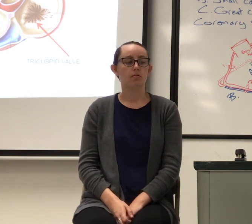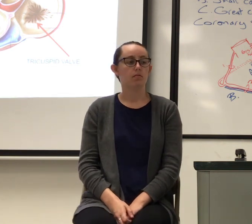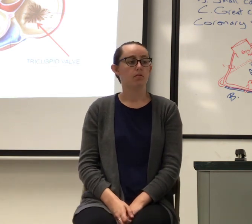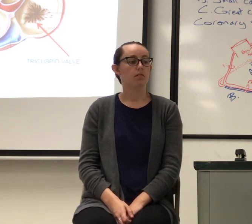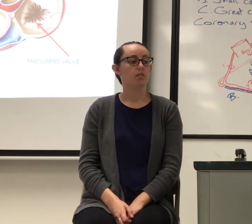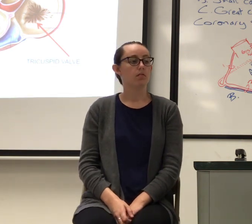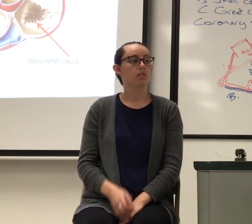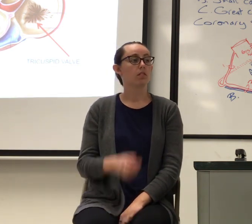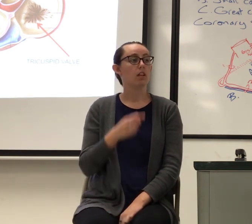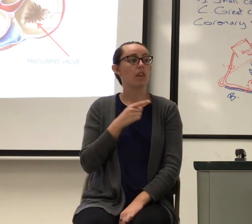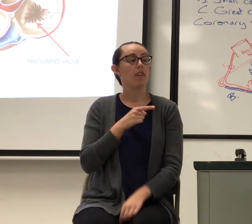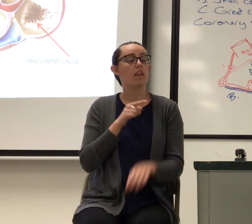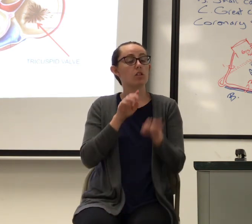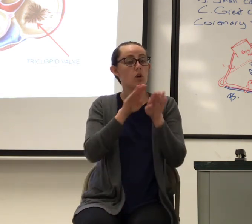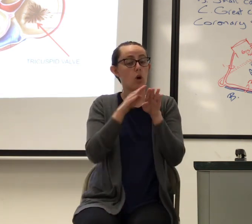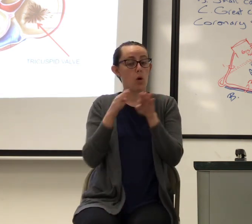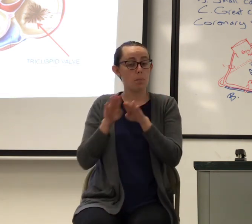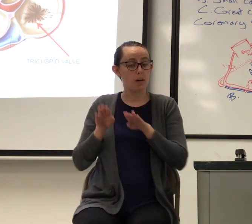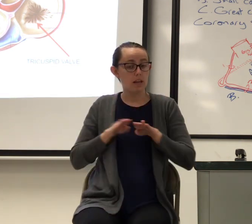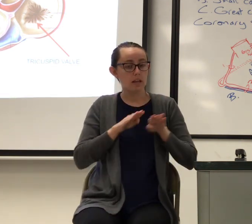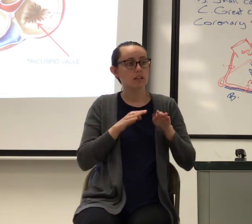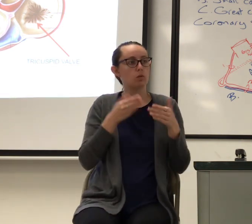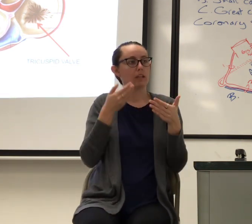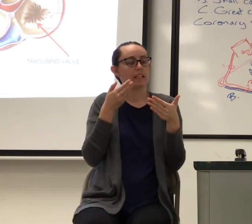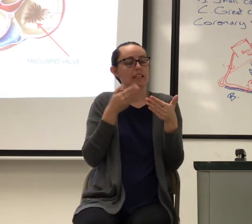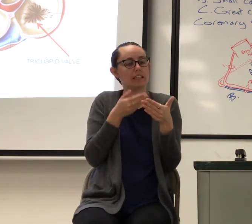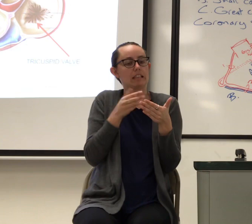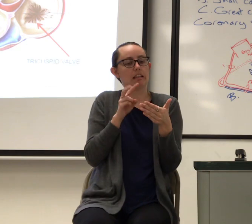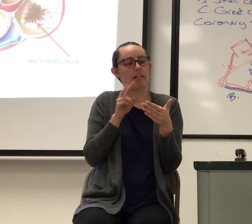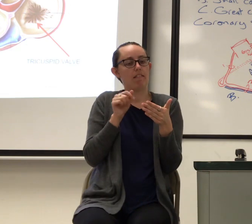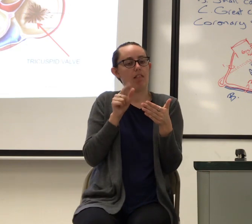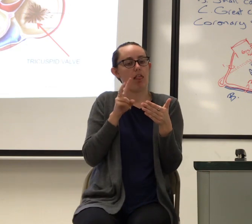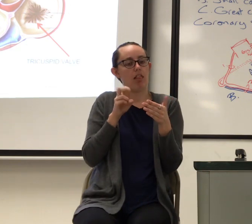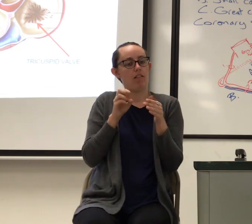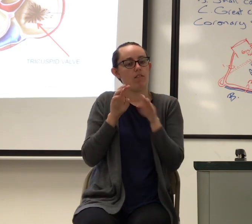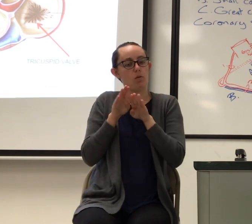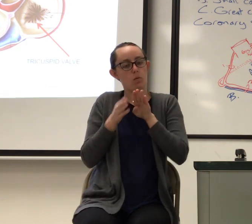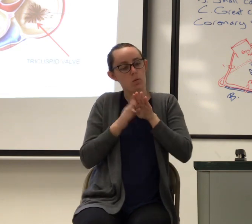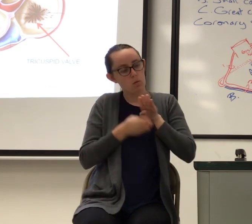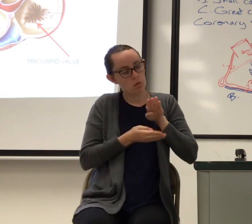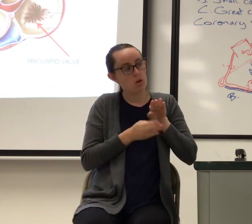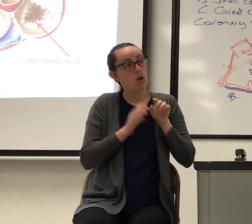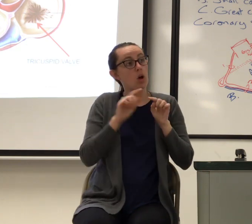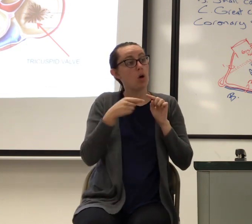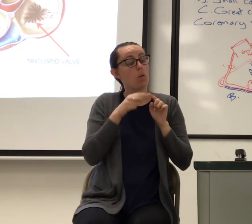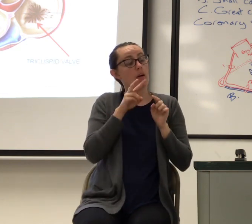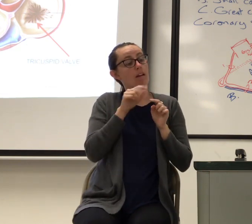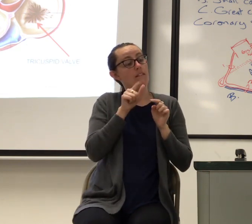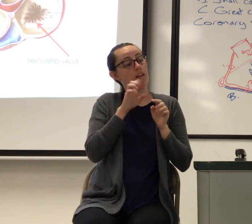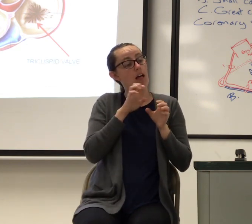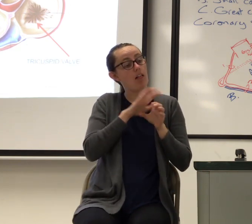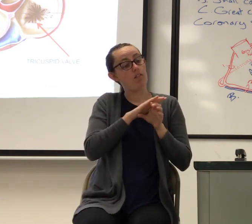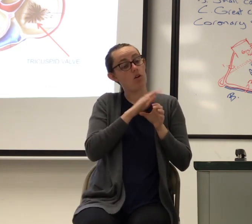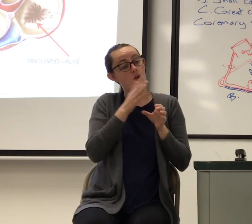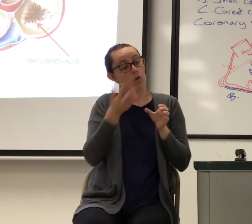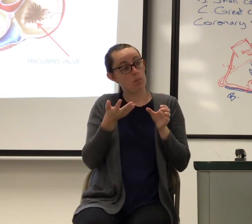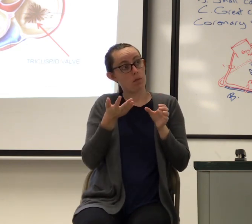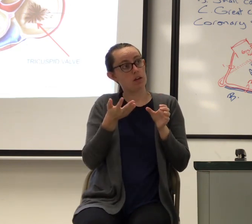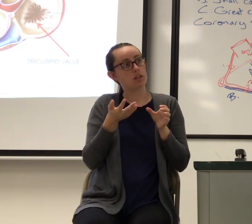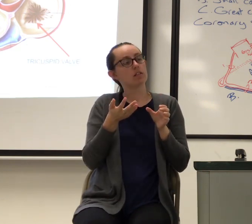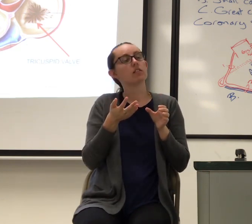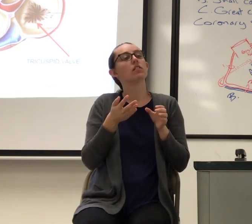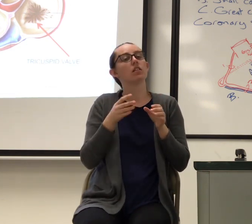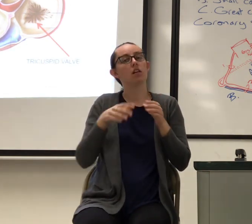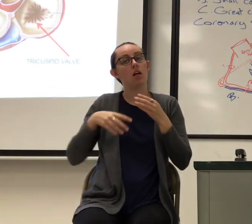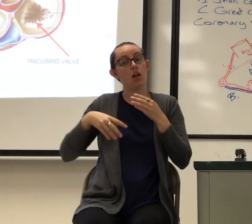Because these openings are right next to the valve, you know, when the valve opens, it blocks the blood